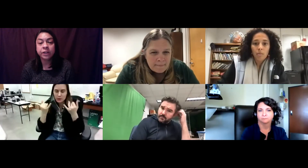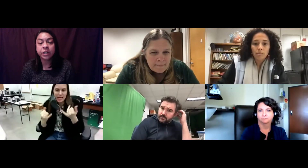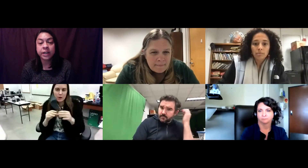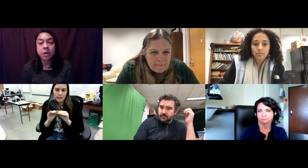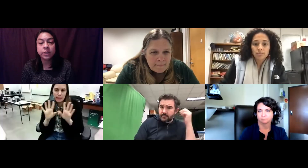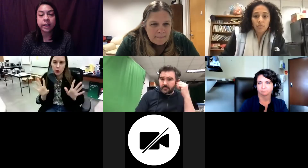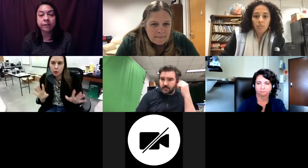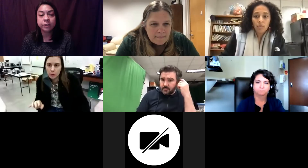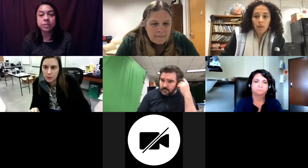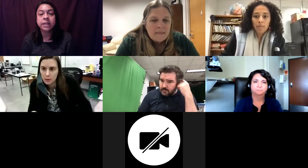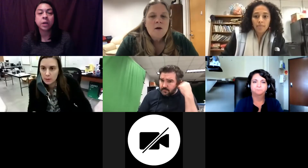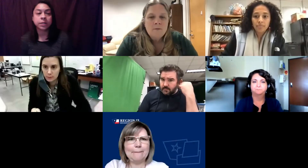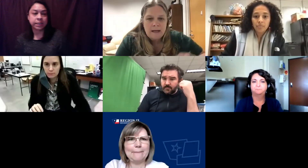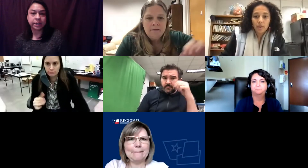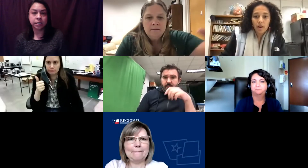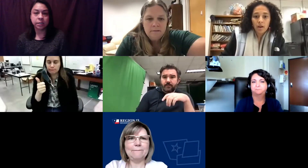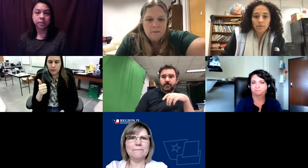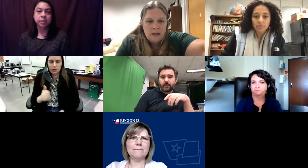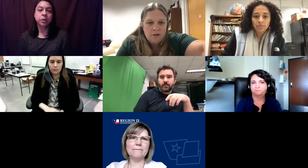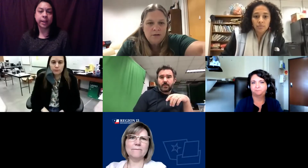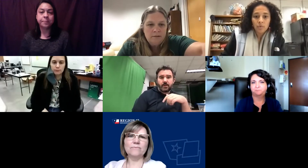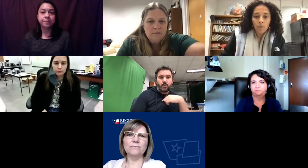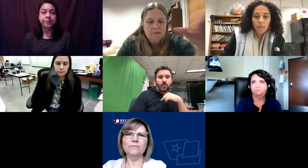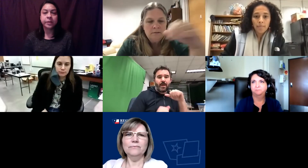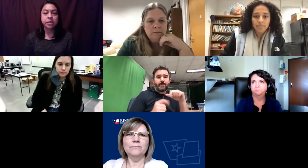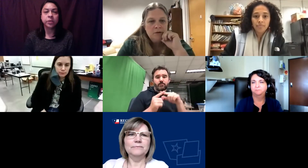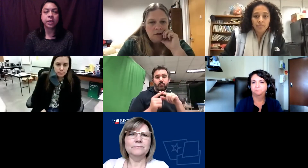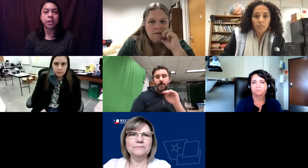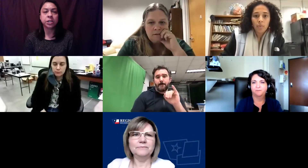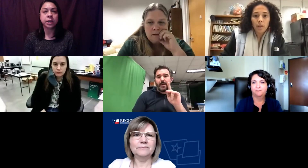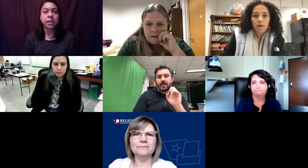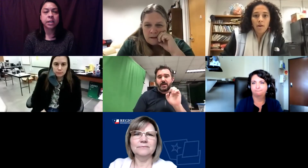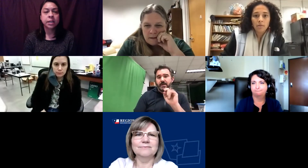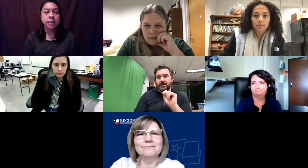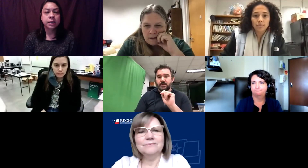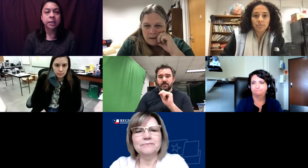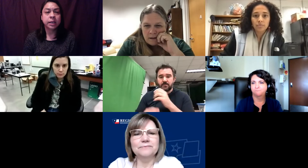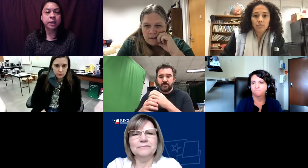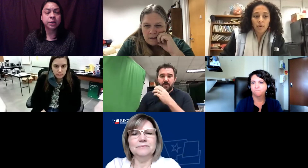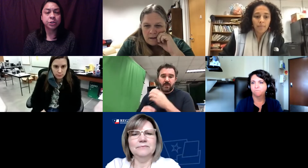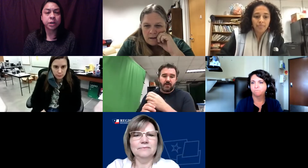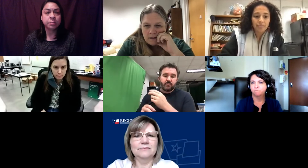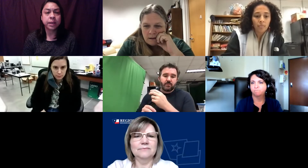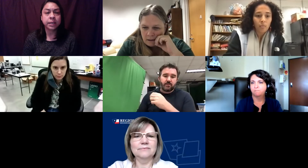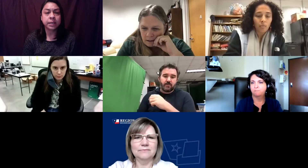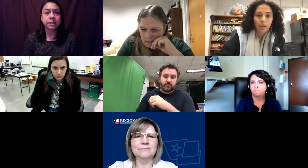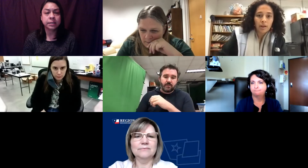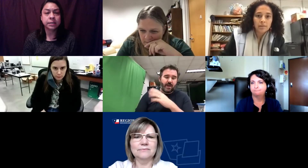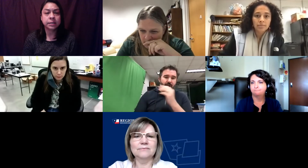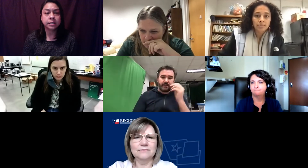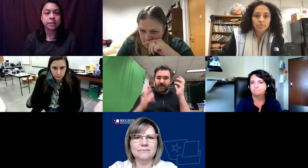AJ figured it out with the headphones and now it's clear. Okay. So thank you, AJ. Yeah, I was trying to mic